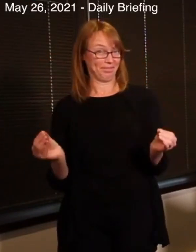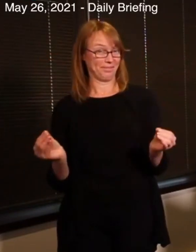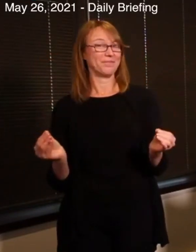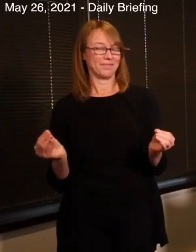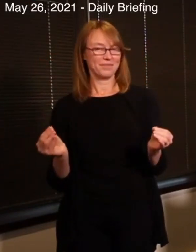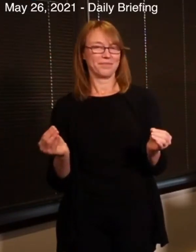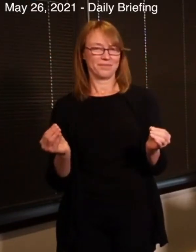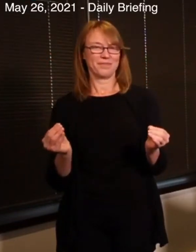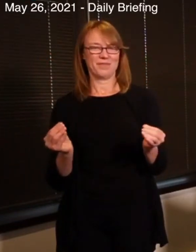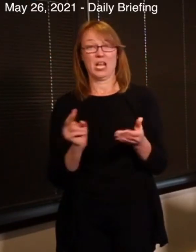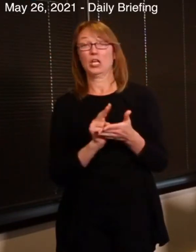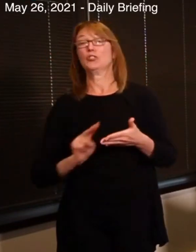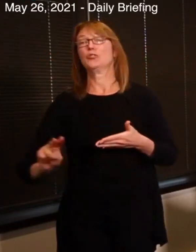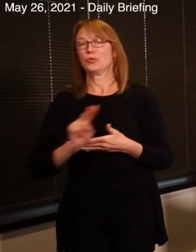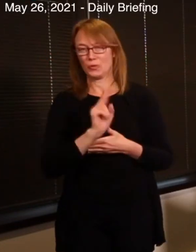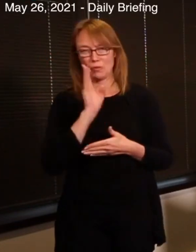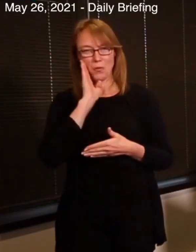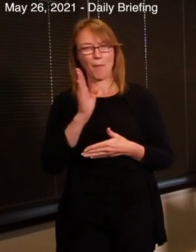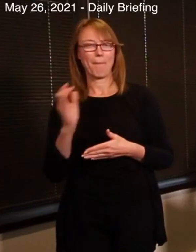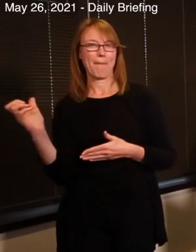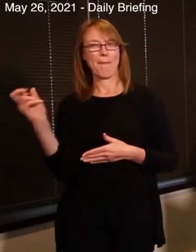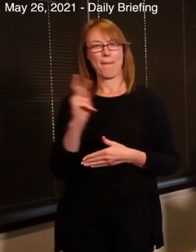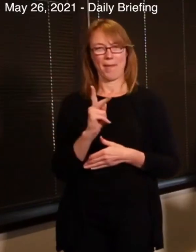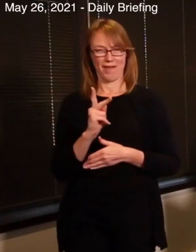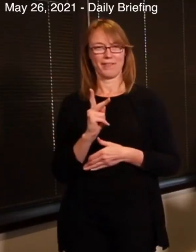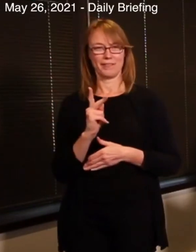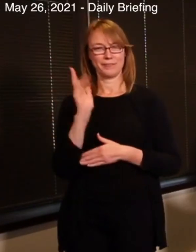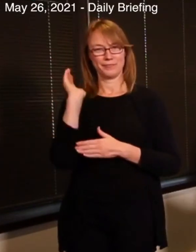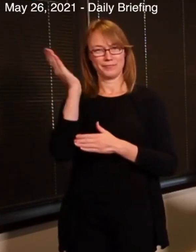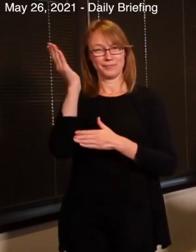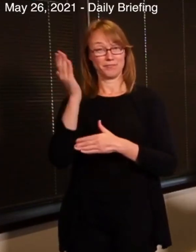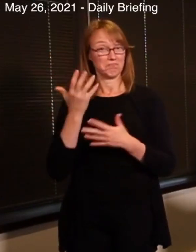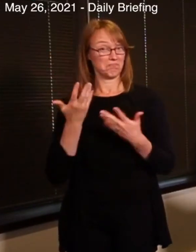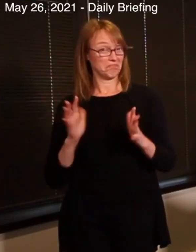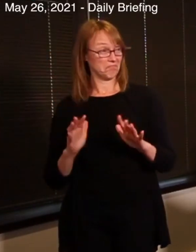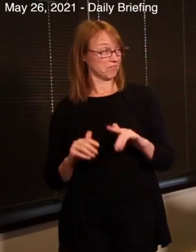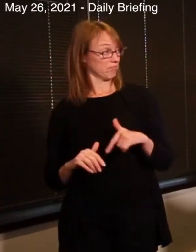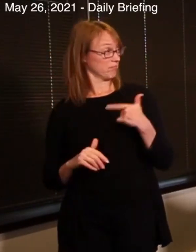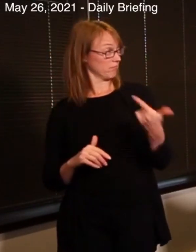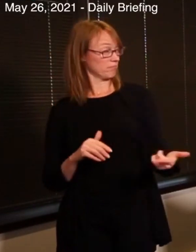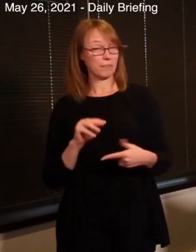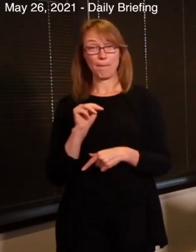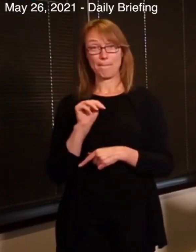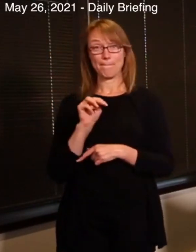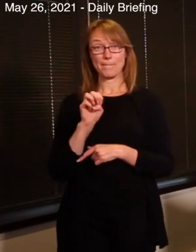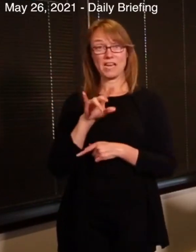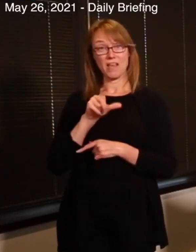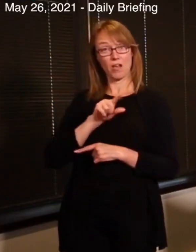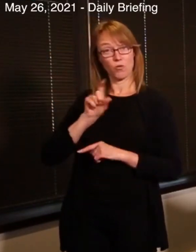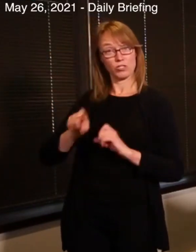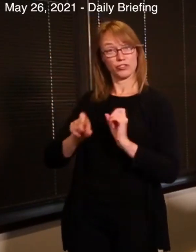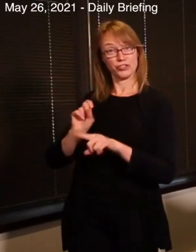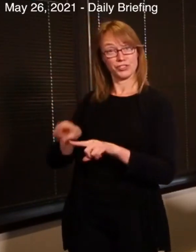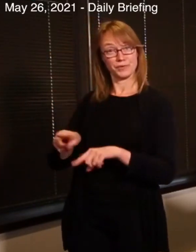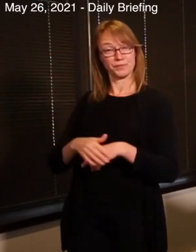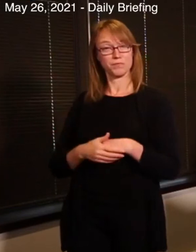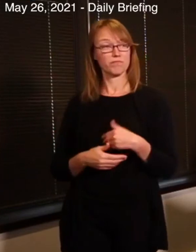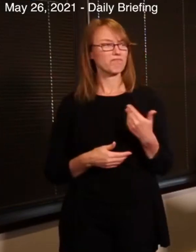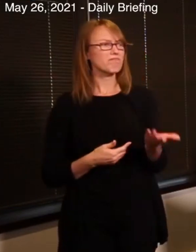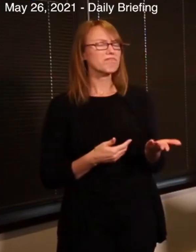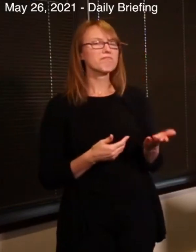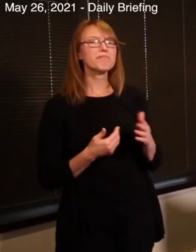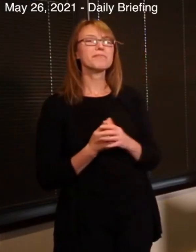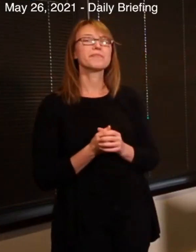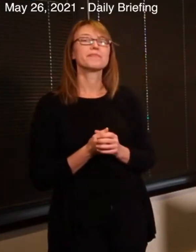pick up the following week. And with that, we'll take some questions from the media. Health departments have been moving away from mass vaccination